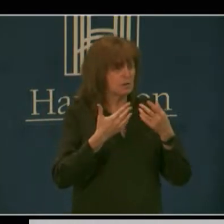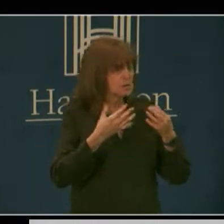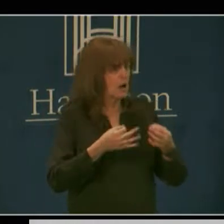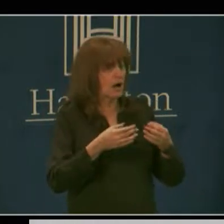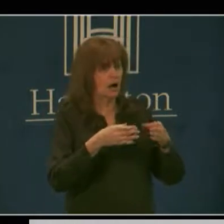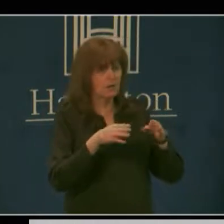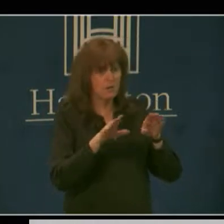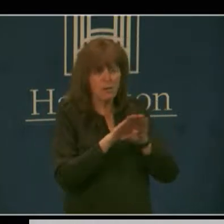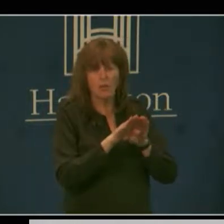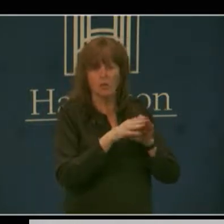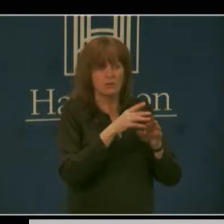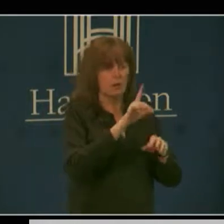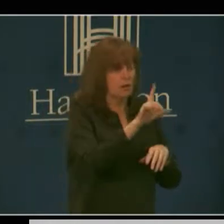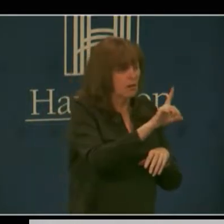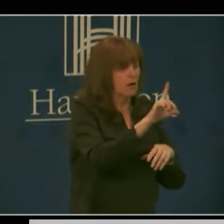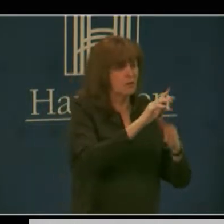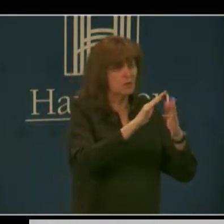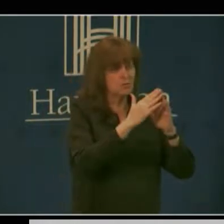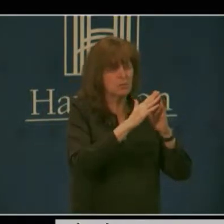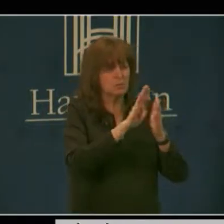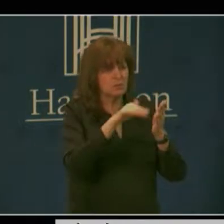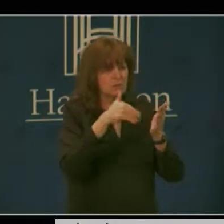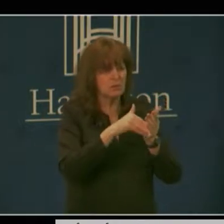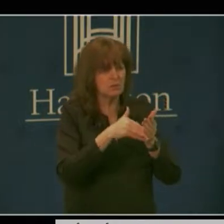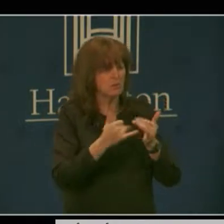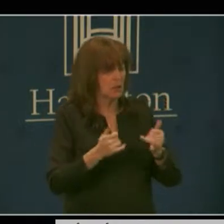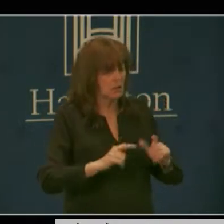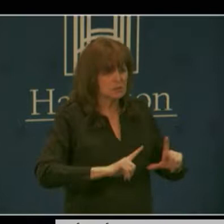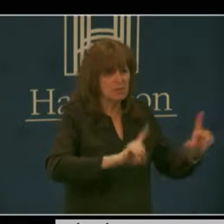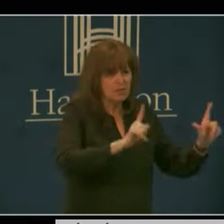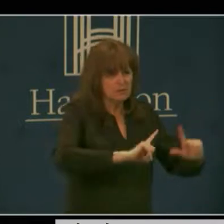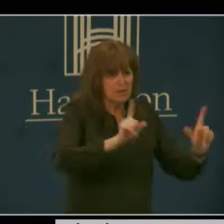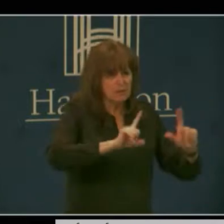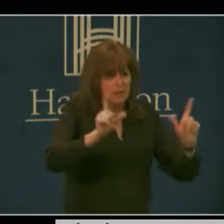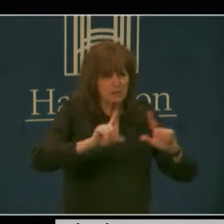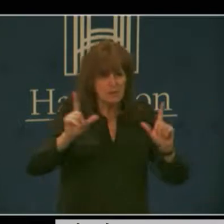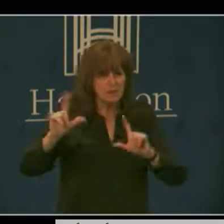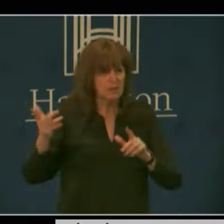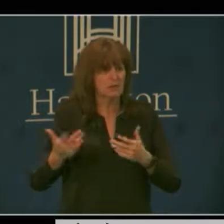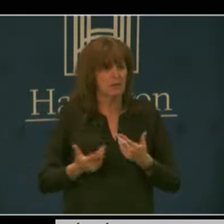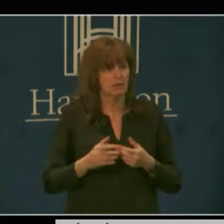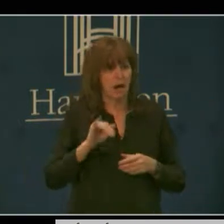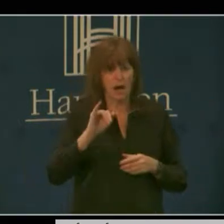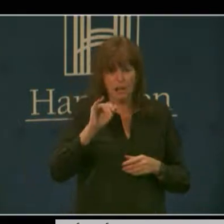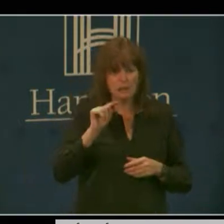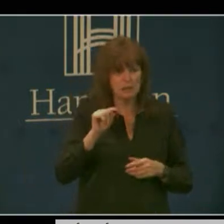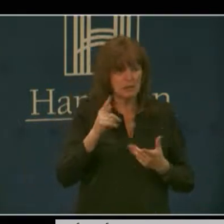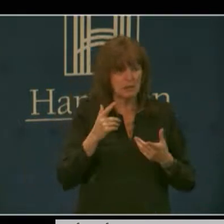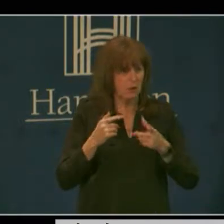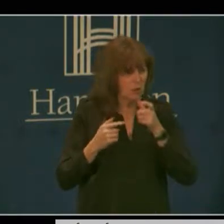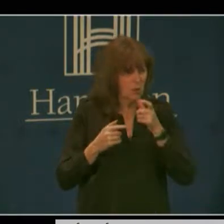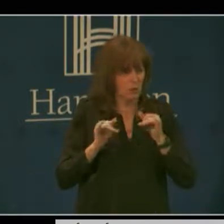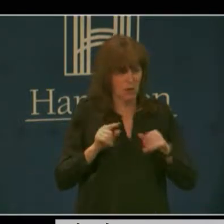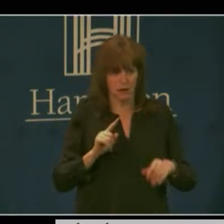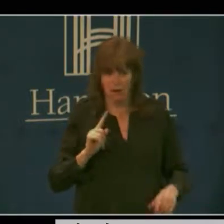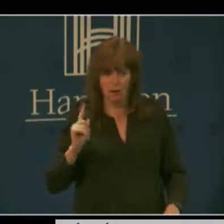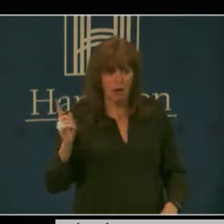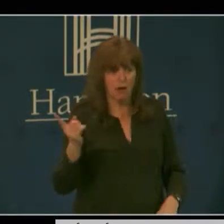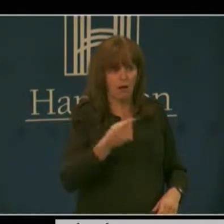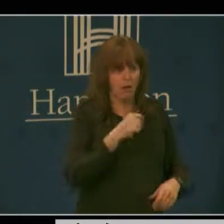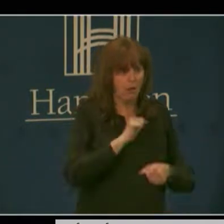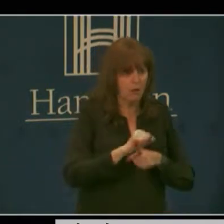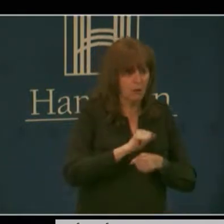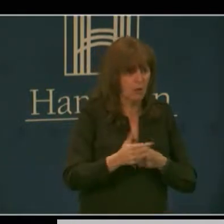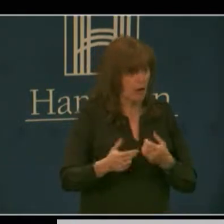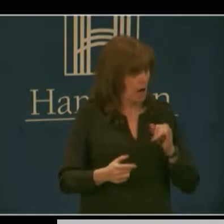that are closed in our community. People had to keep our IT functioning and figure out how all these staff were going to work from home all of a sudden, who used to